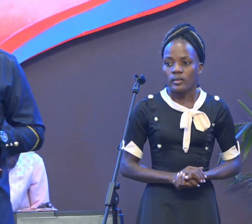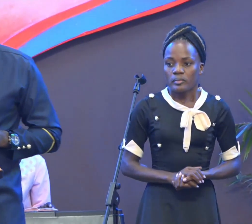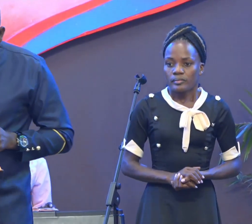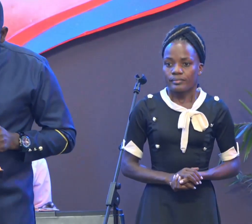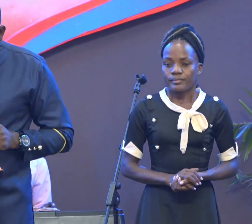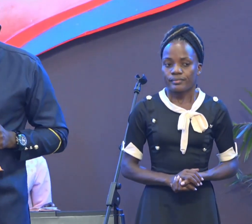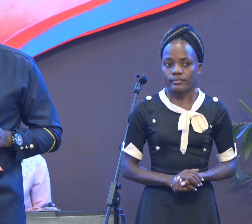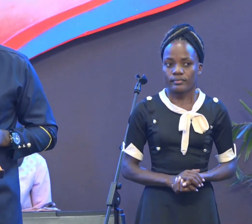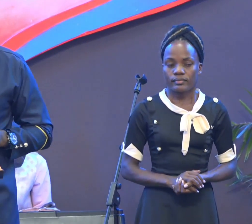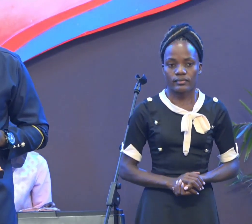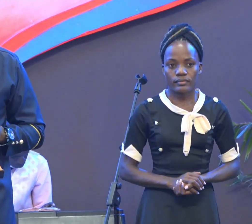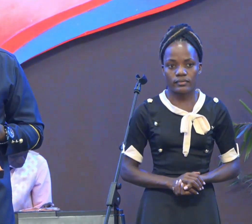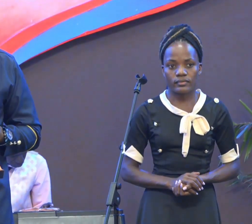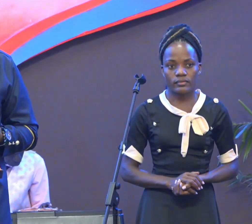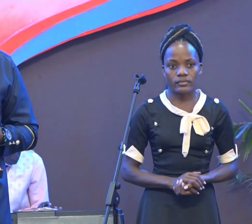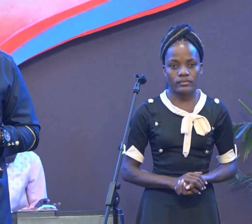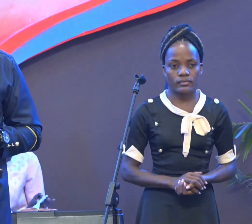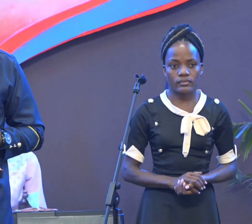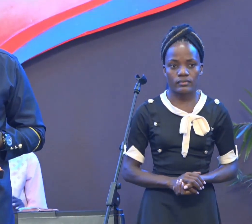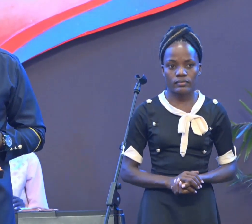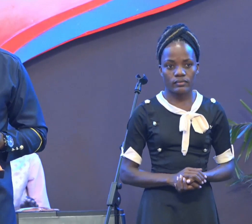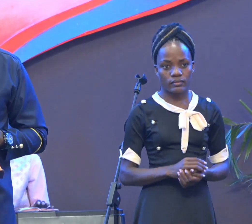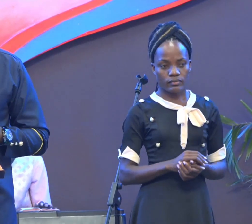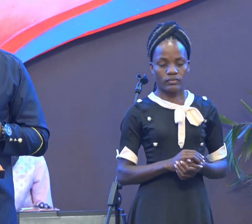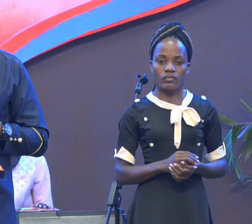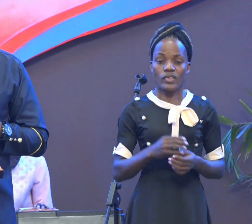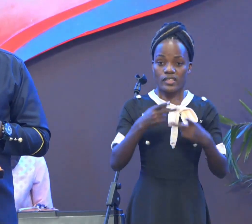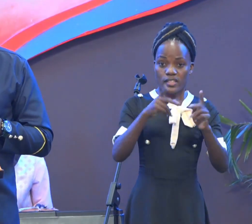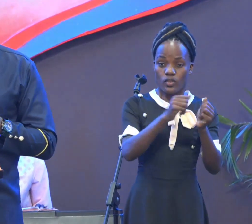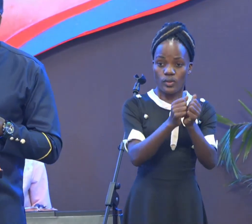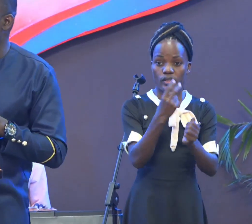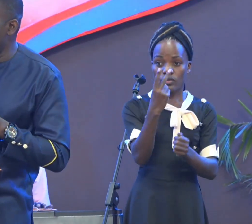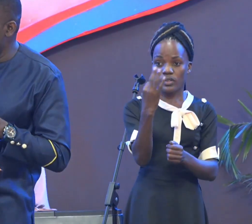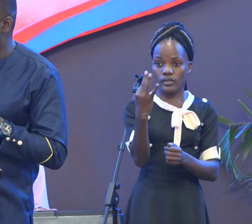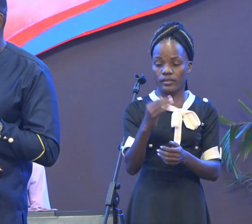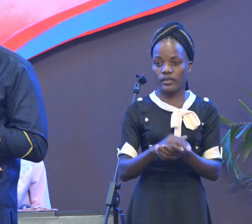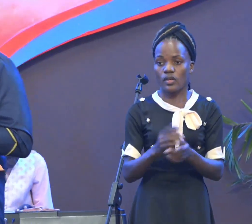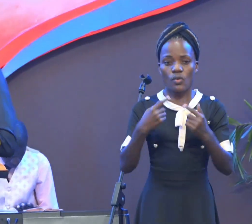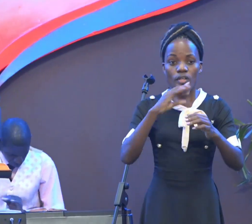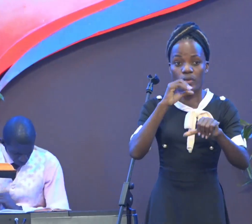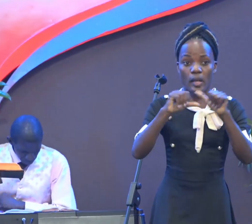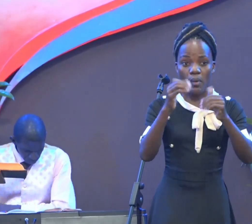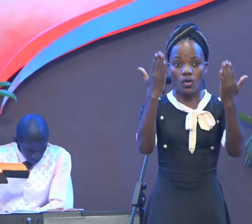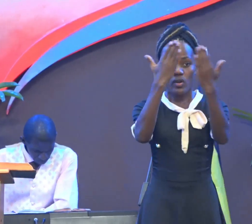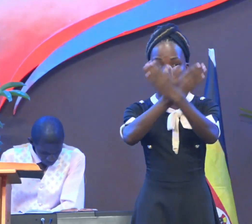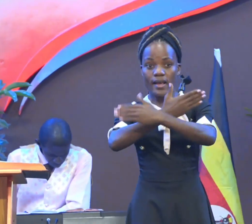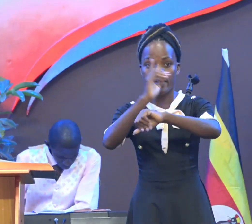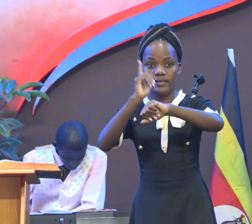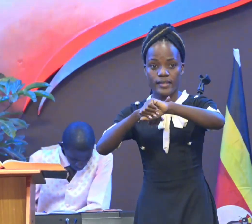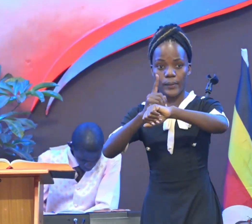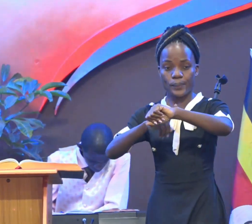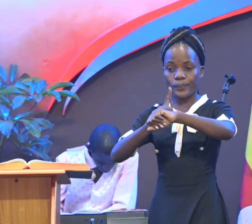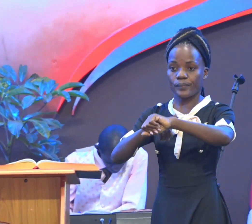2:24. Abiri musa tukubova. Begin from 23. Twogera ku budde bw'ekiro.